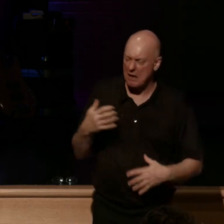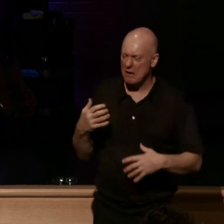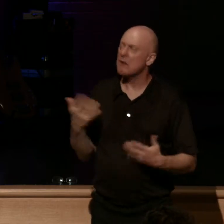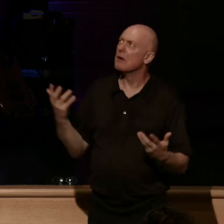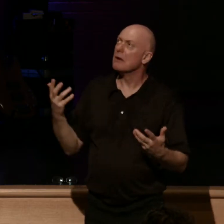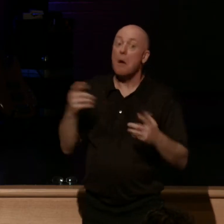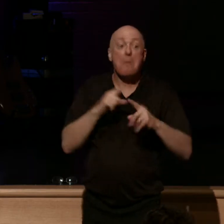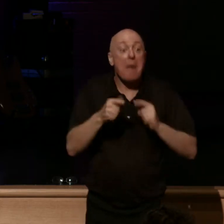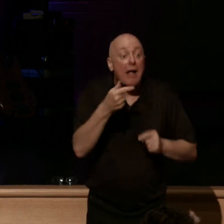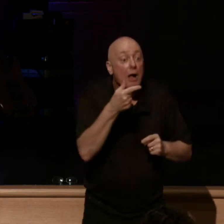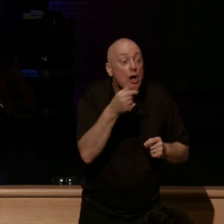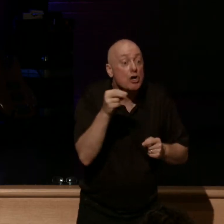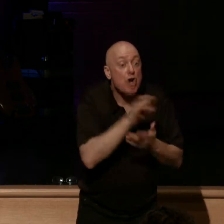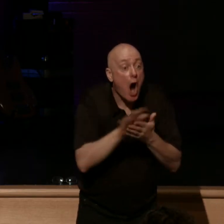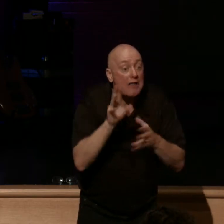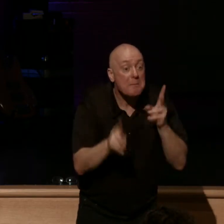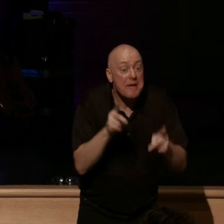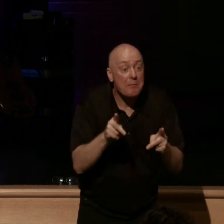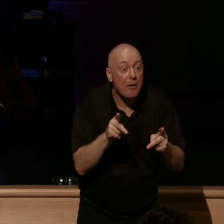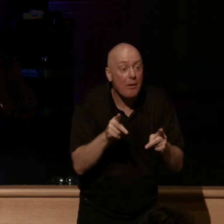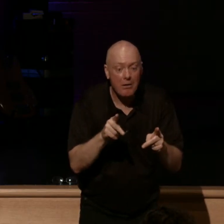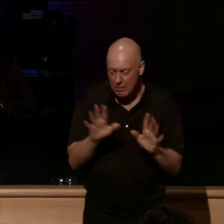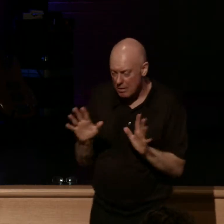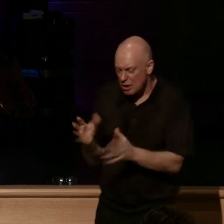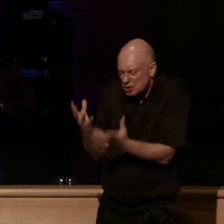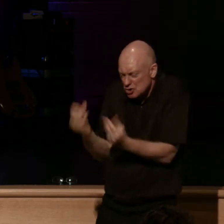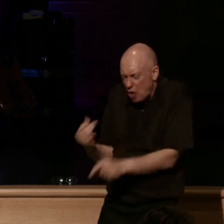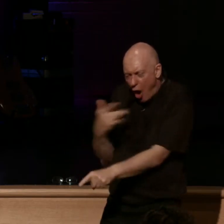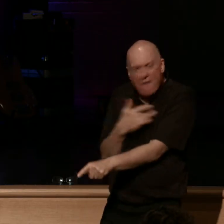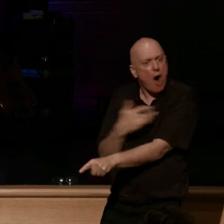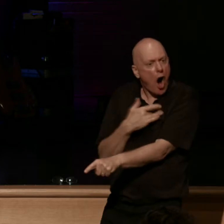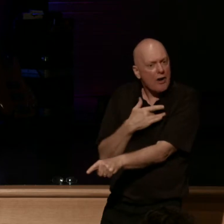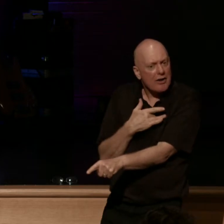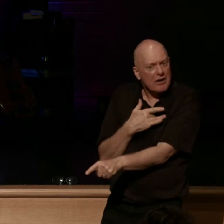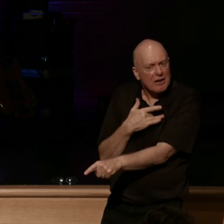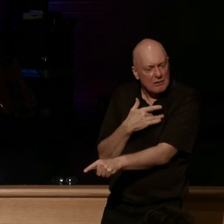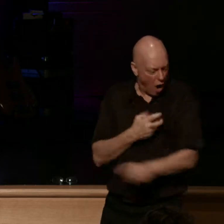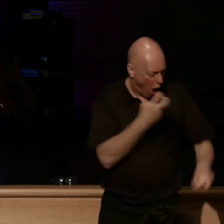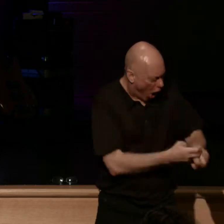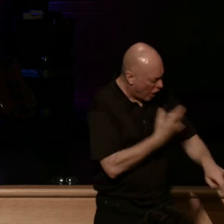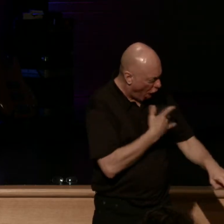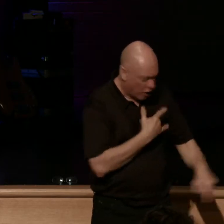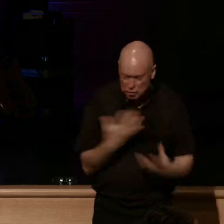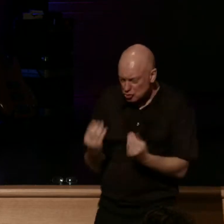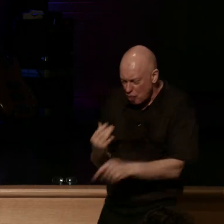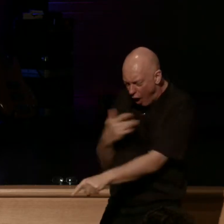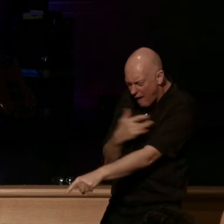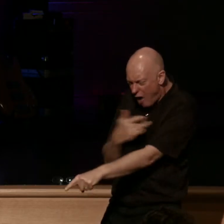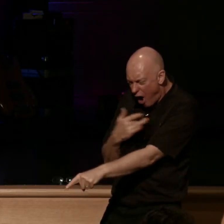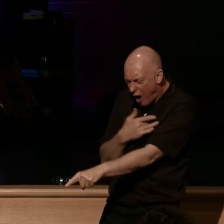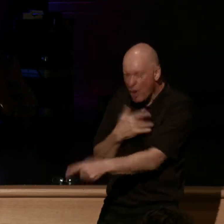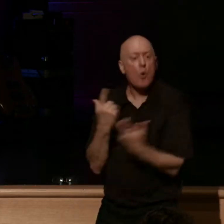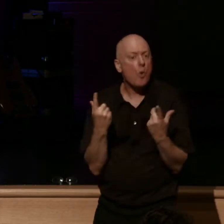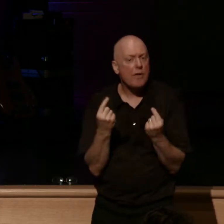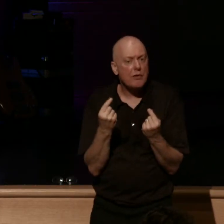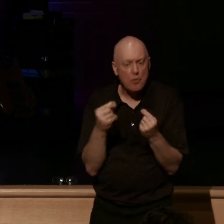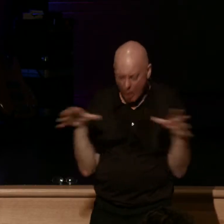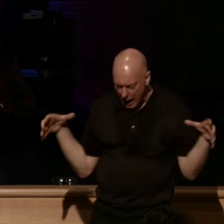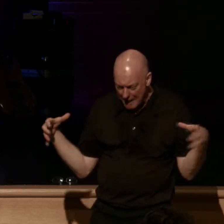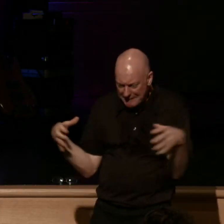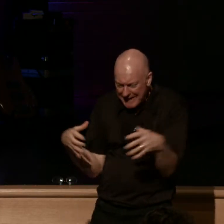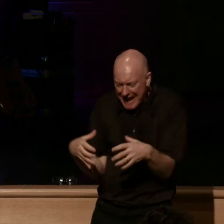notice what the godly do. Notice what the soft hearts do. Those who fear the Lord, they come